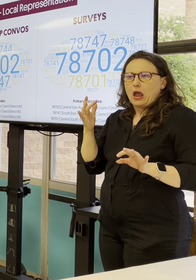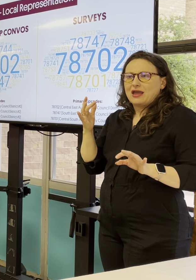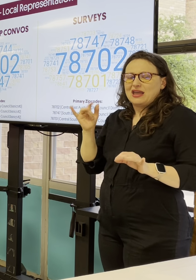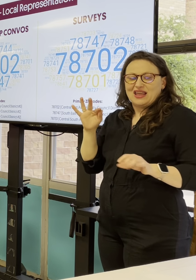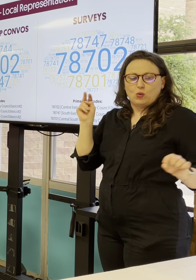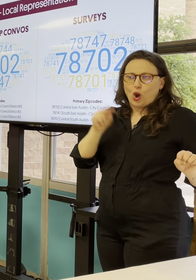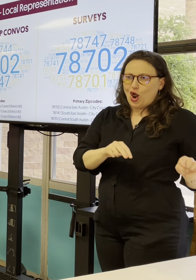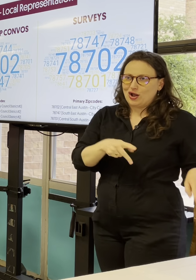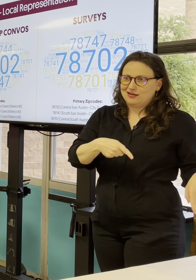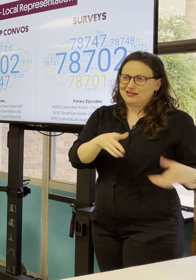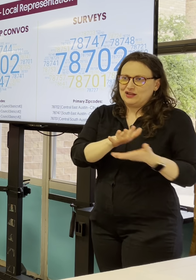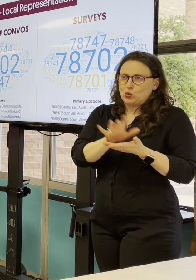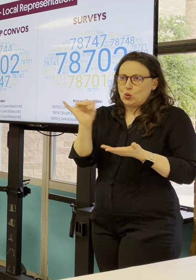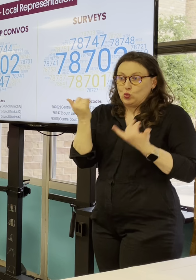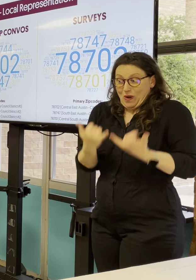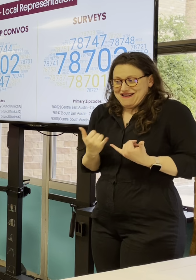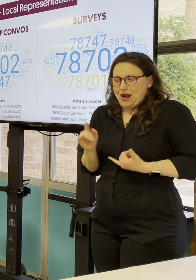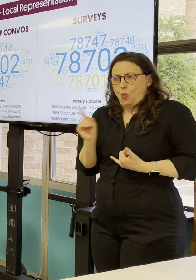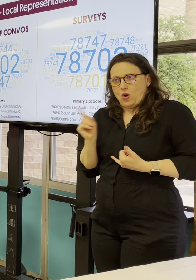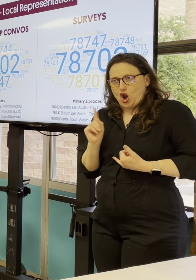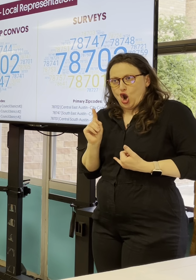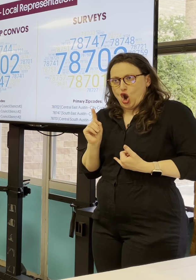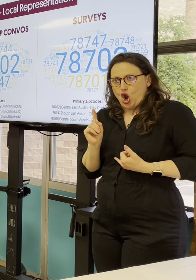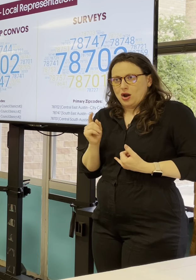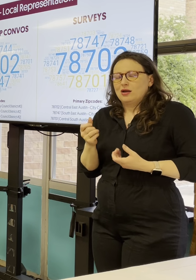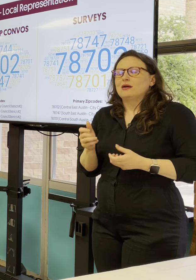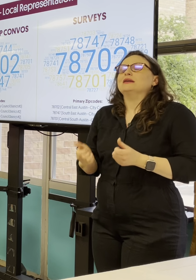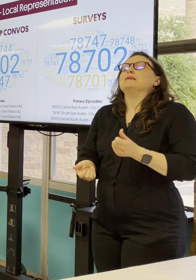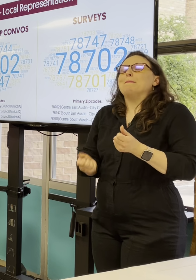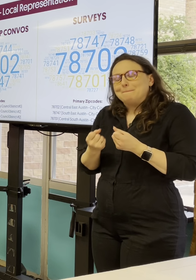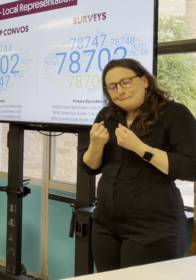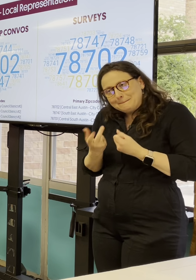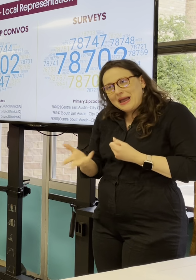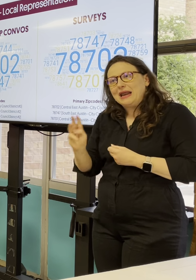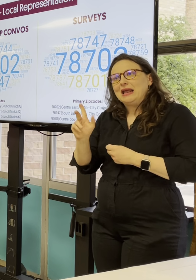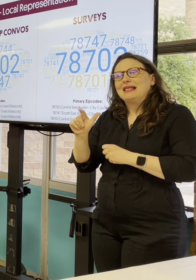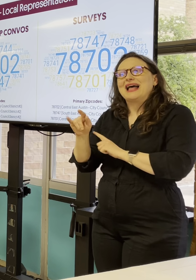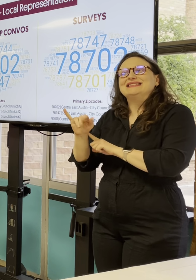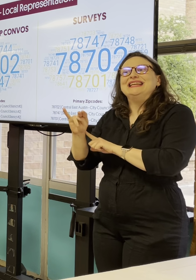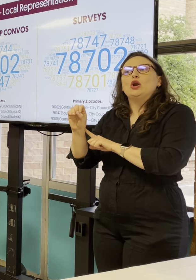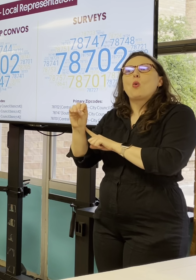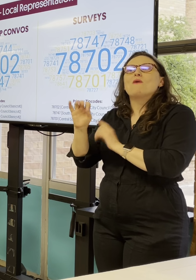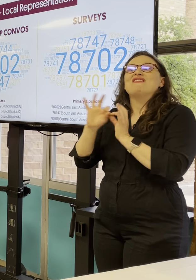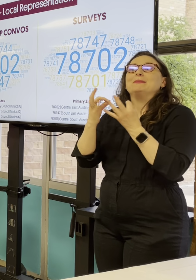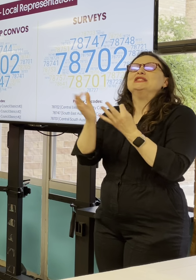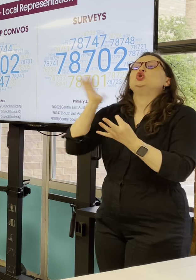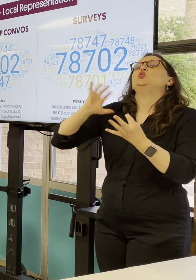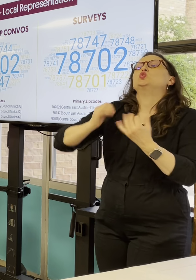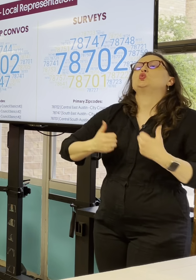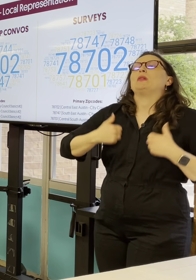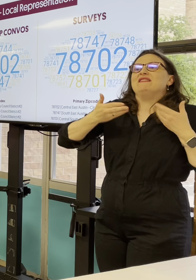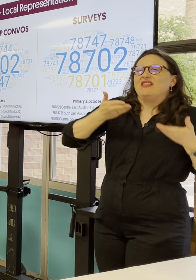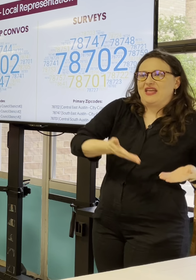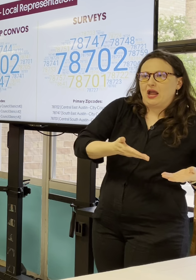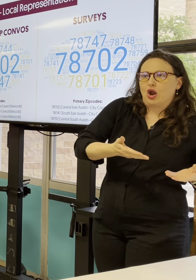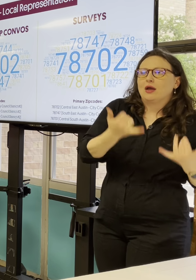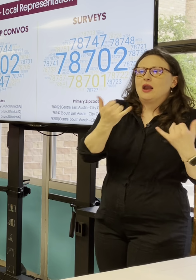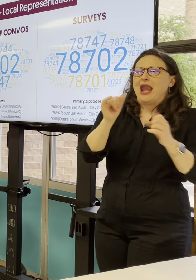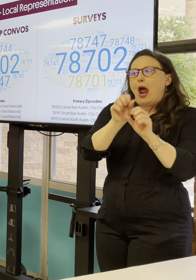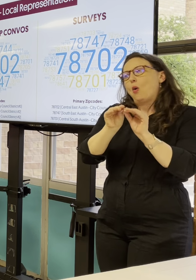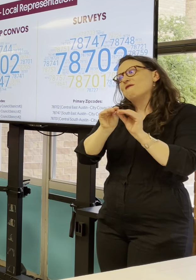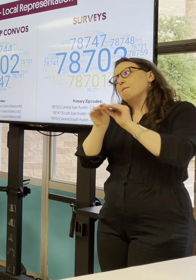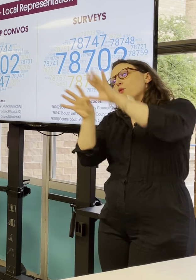where Palm School is in Palm Park, a large majority of our Latino families resided there, but many of them have moved. And so